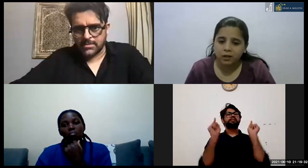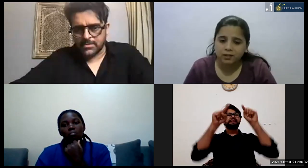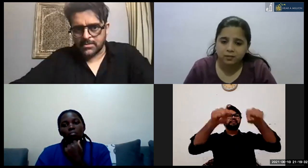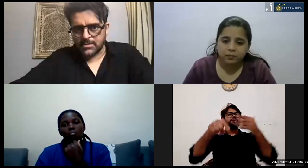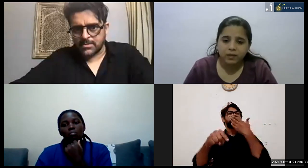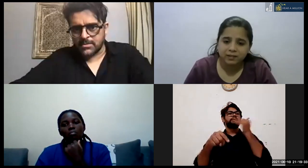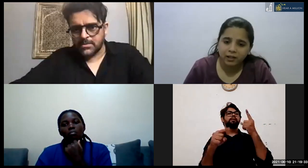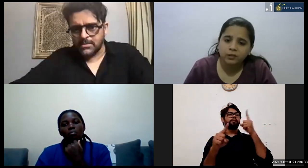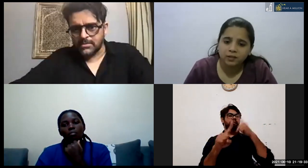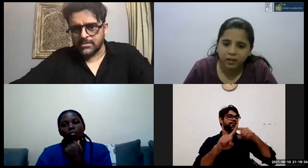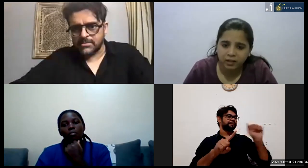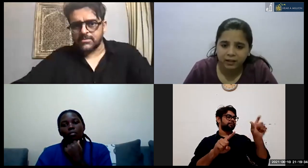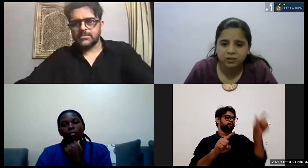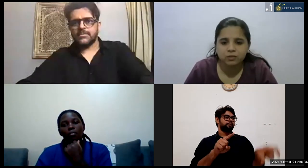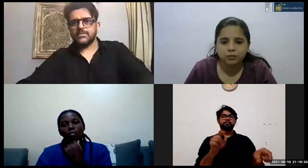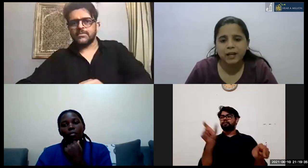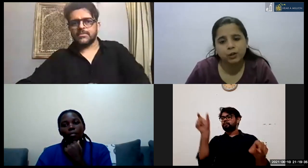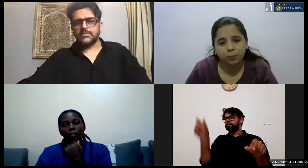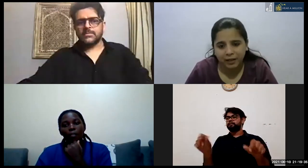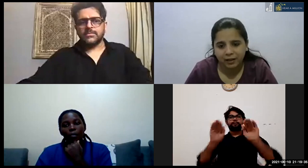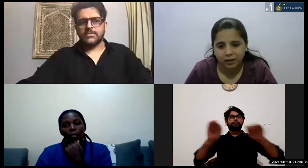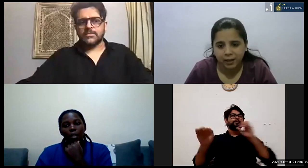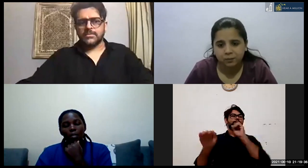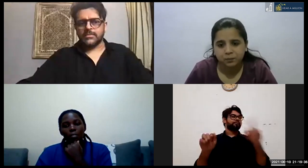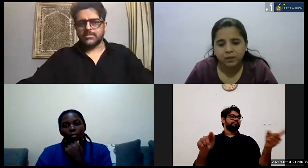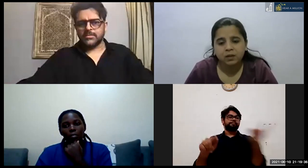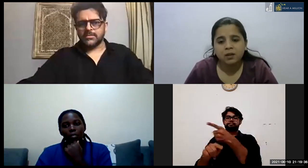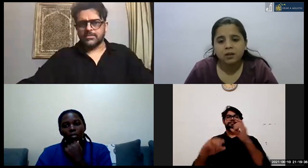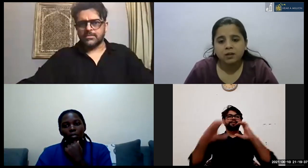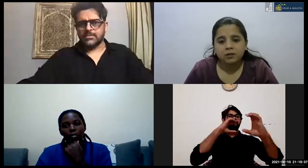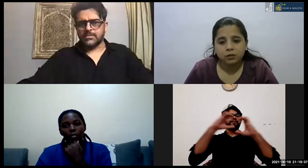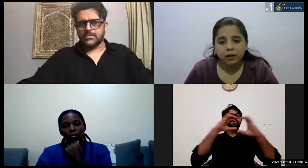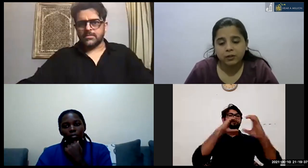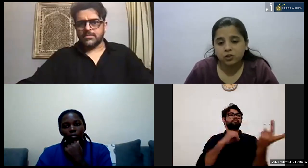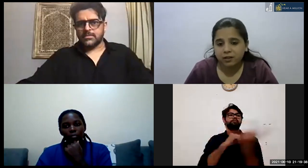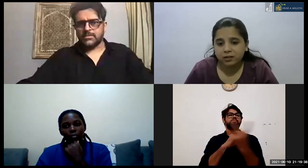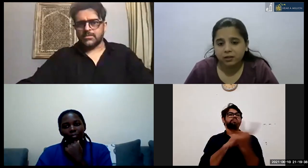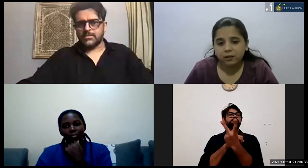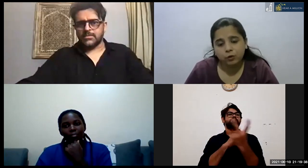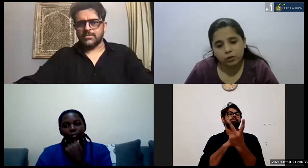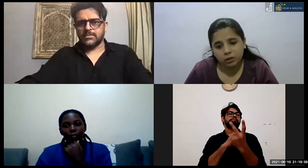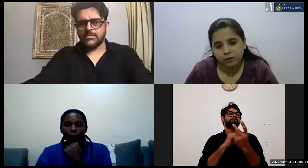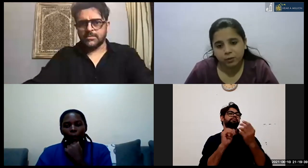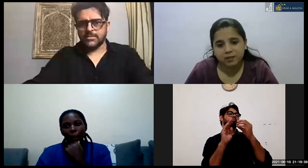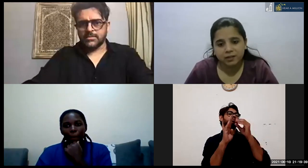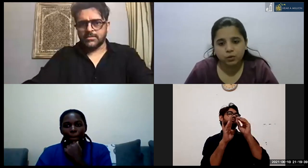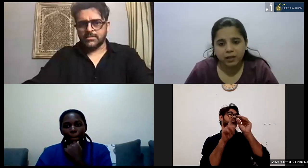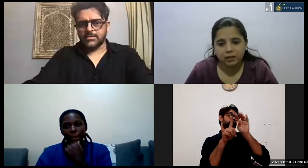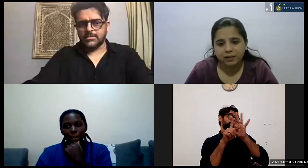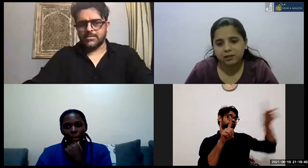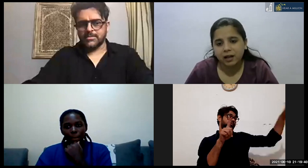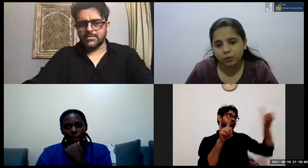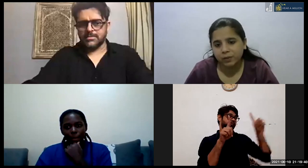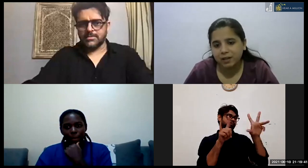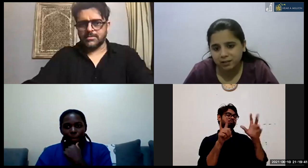a focus easily on the screen, and they just would like to play every time. So if two children would be sitting together,